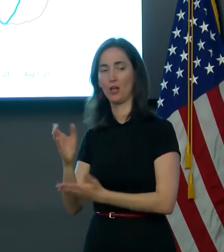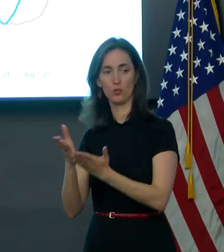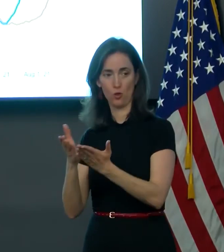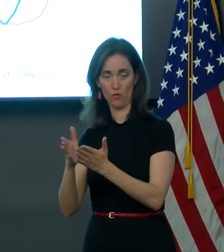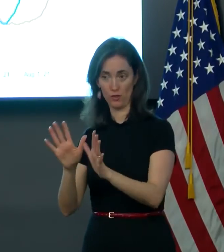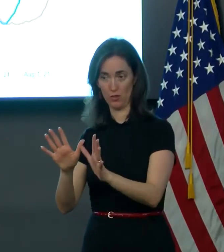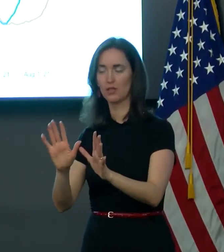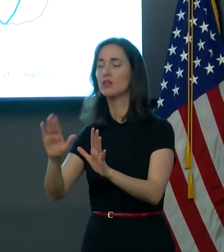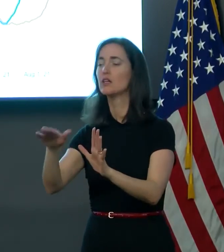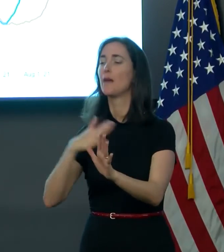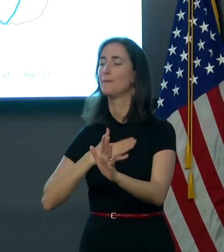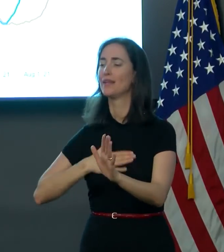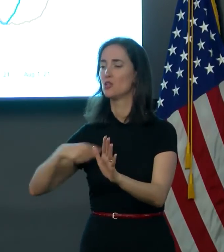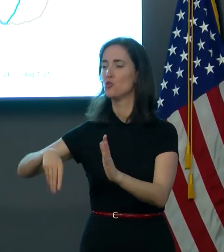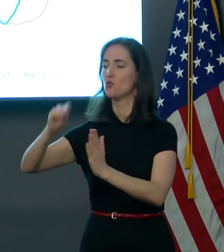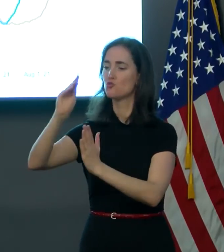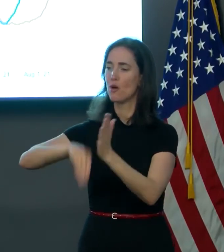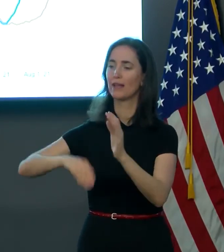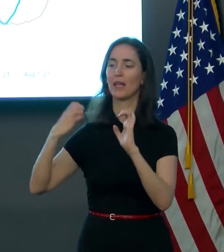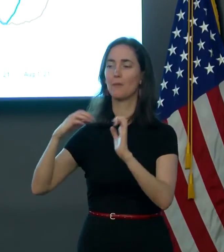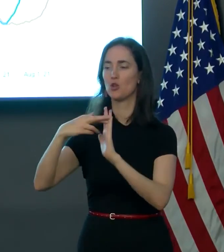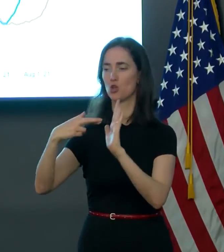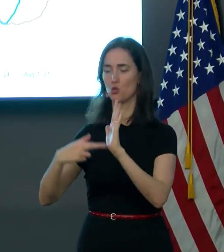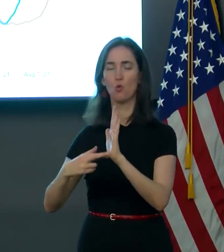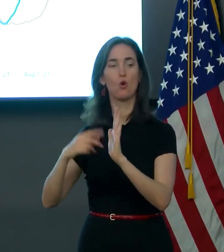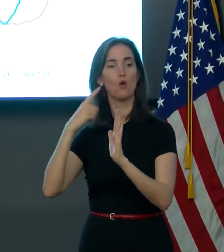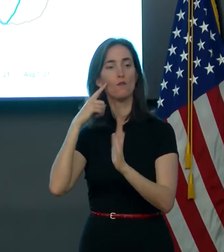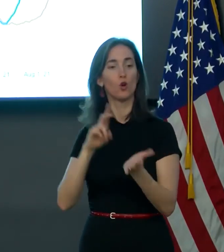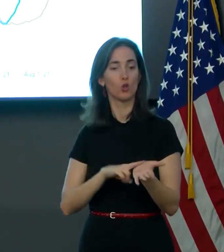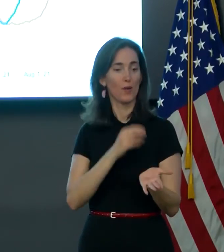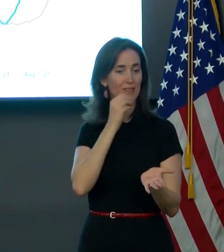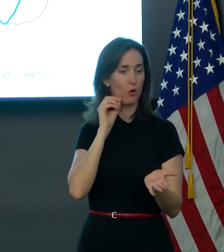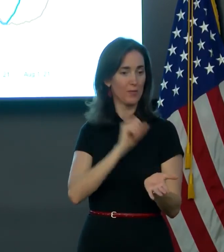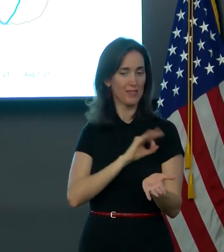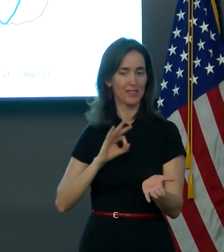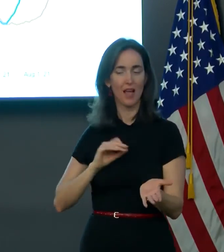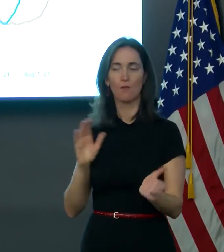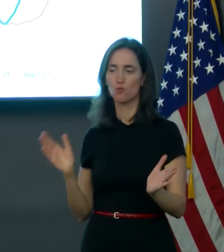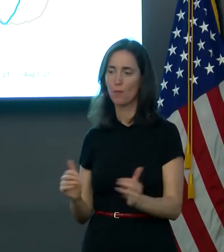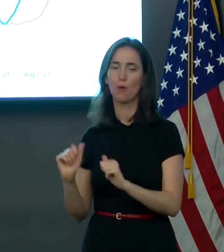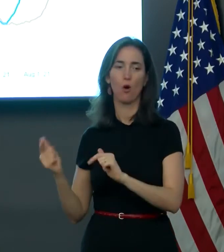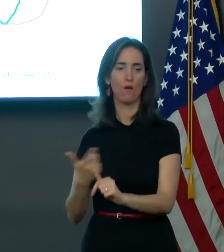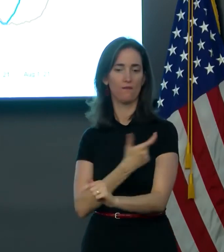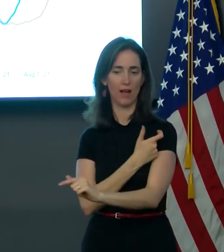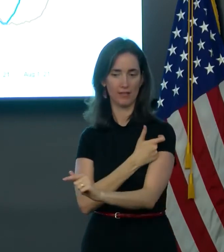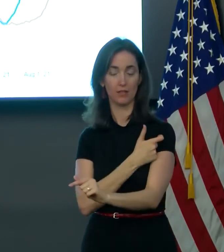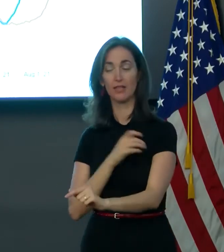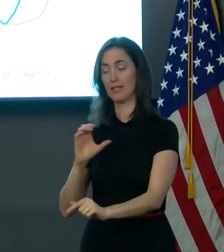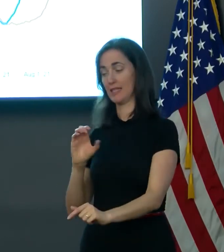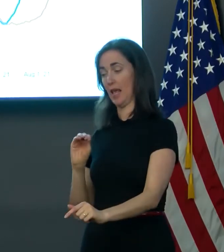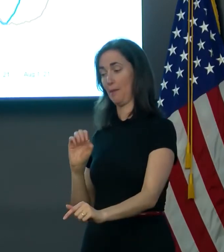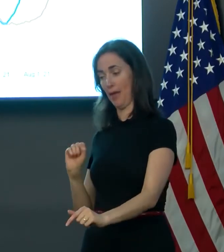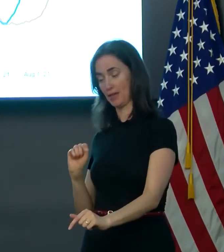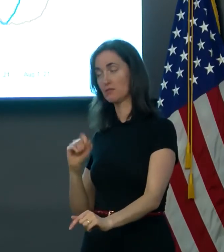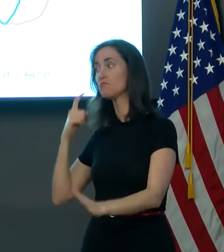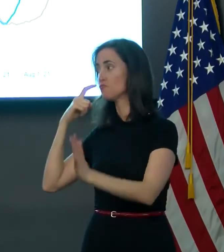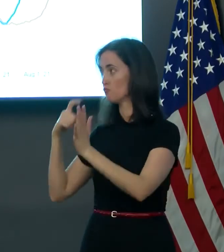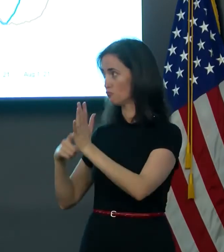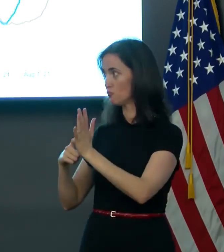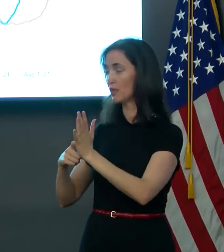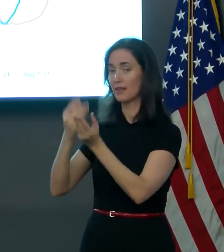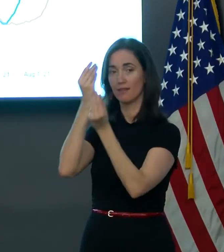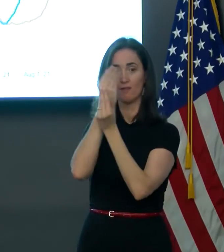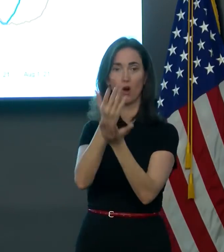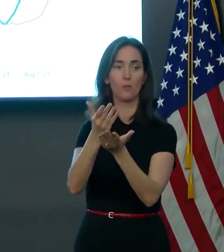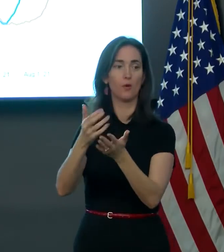rules requiring vaccination amongst nursing home staff. CMS acknowledged that directive, have not yet